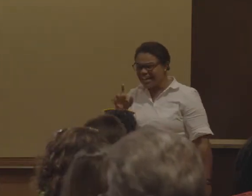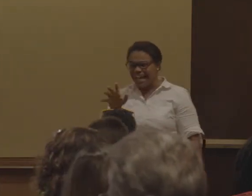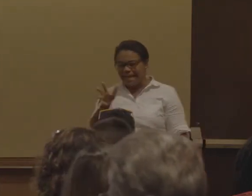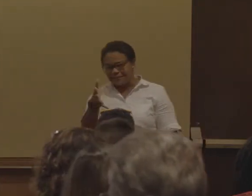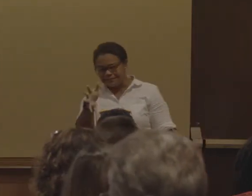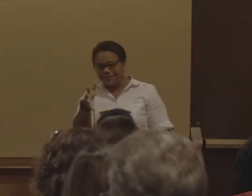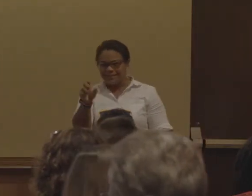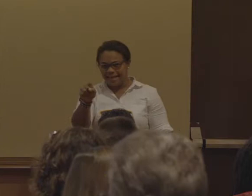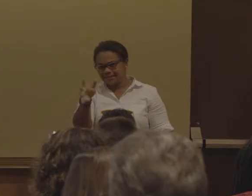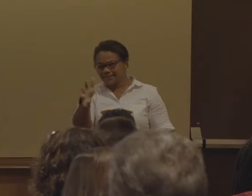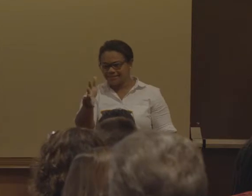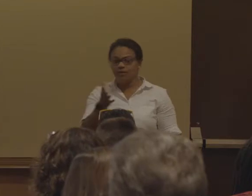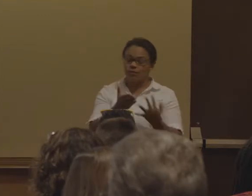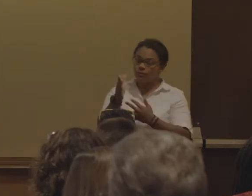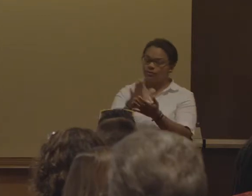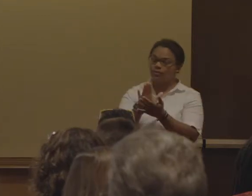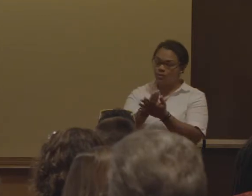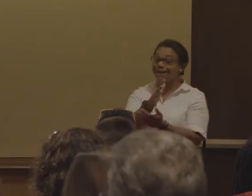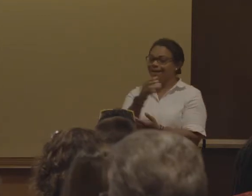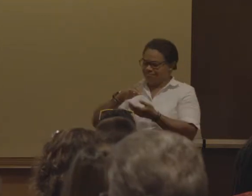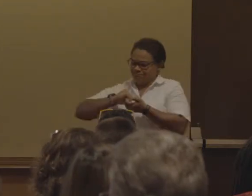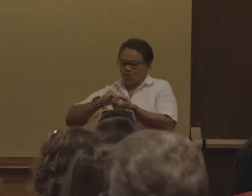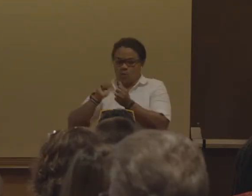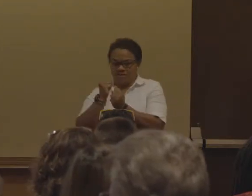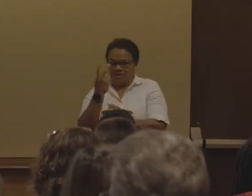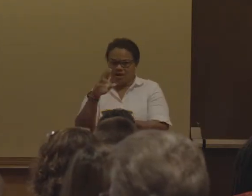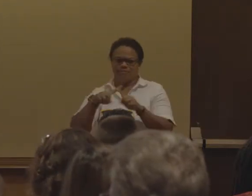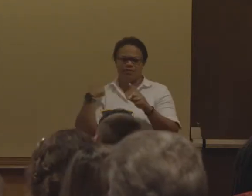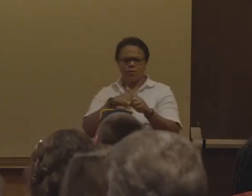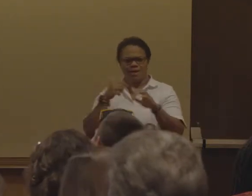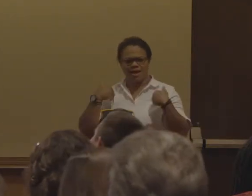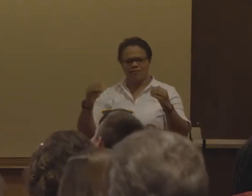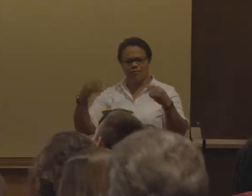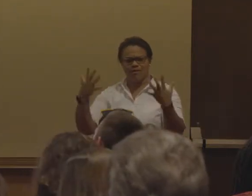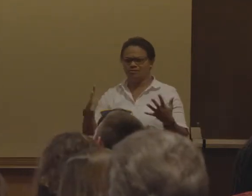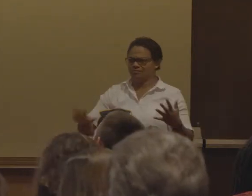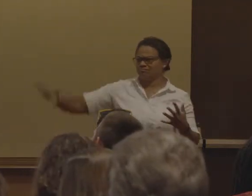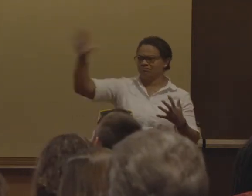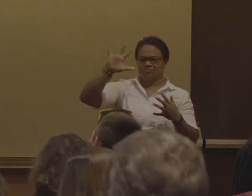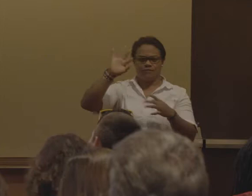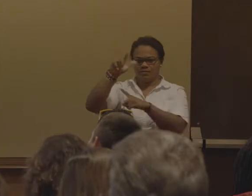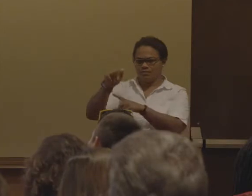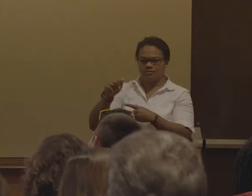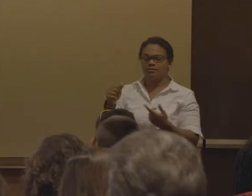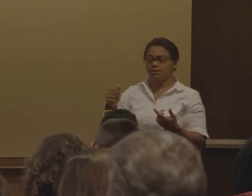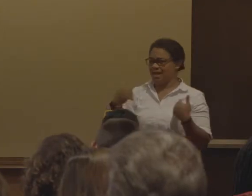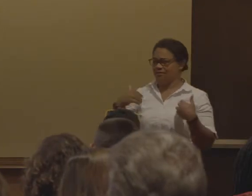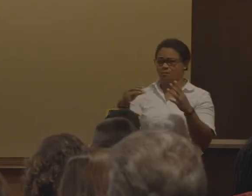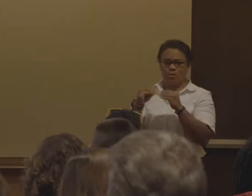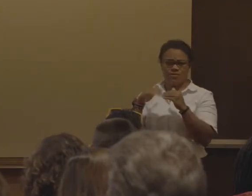Yes, it's through the school and VR, but we have providers across the state. We have 305 employment providers across the state that we work